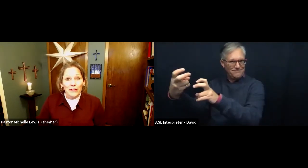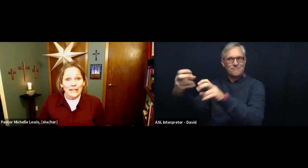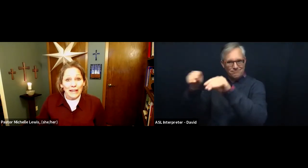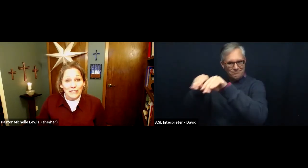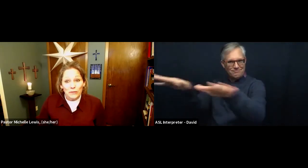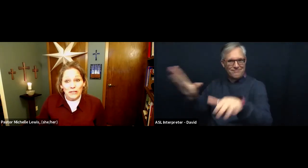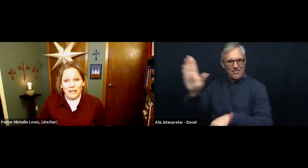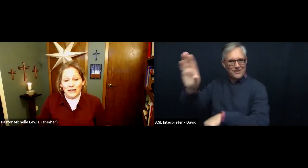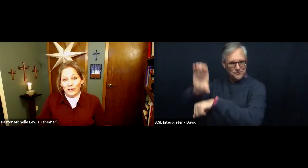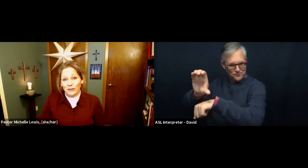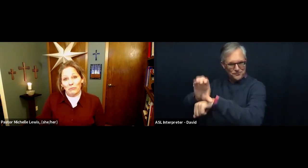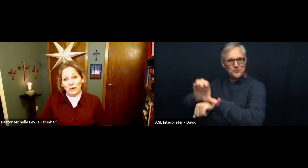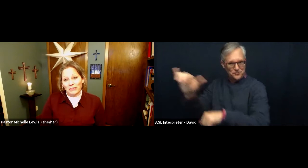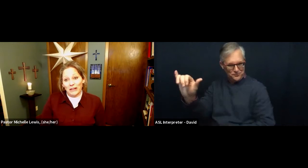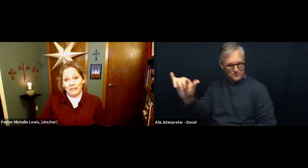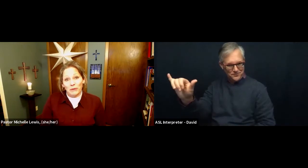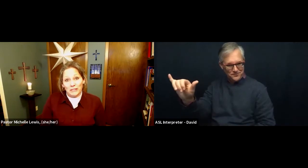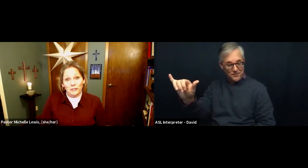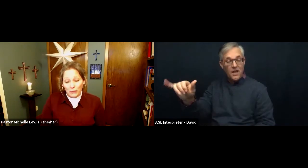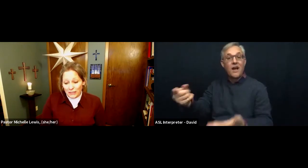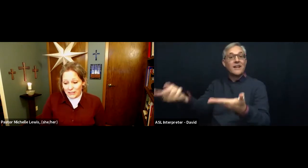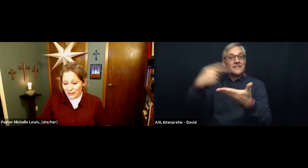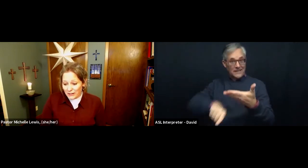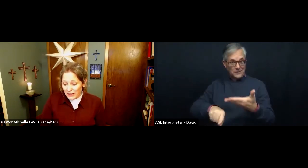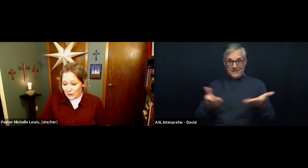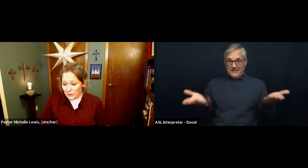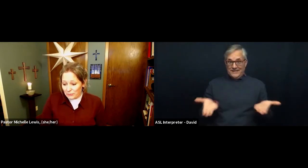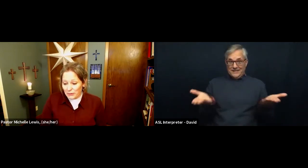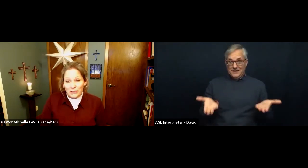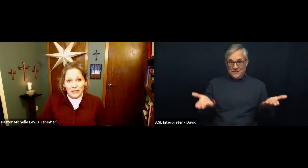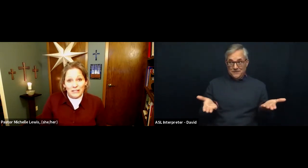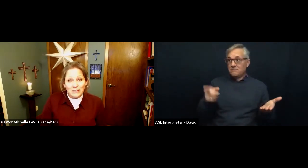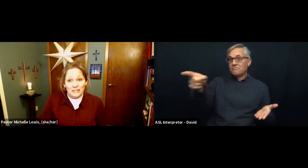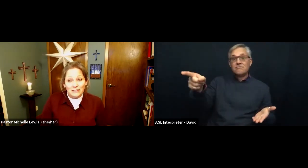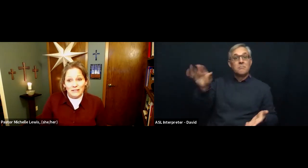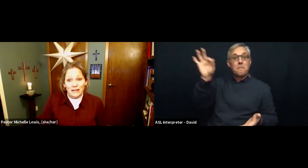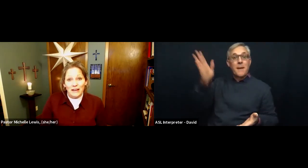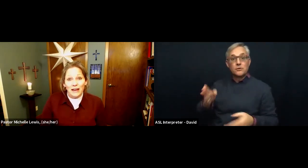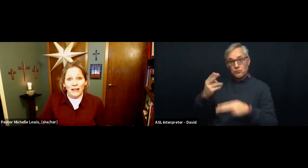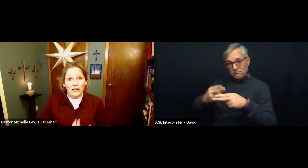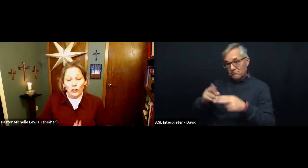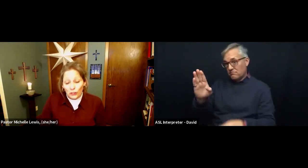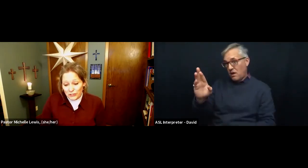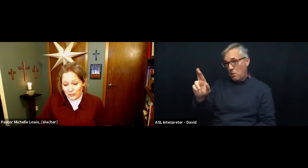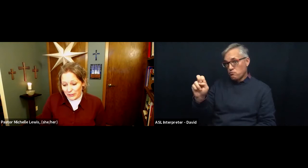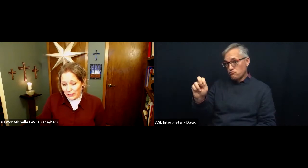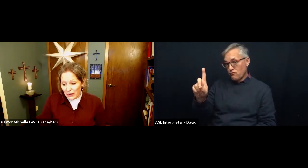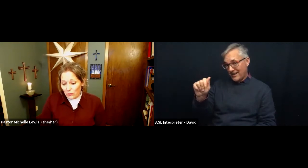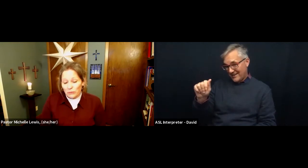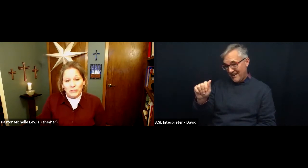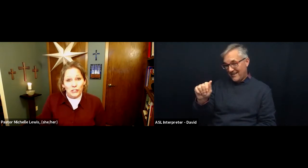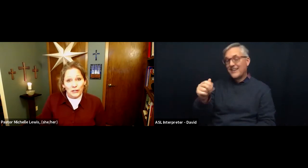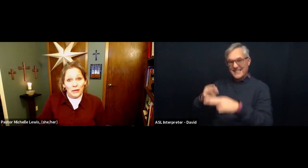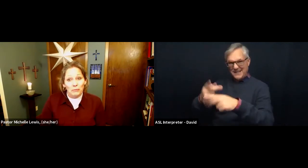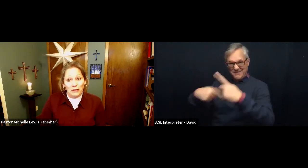And then next week here at Bread of Life, Pastor Brenda will be with us, and then her sermon